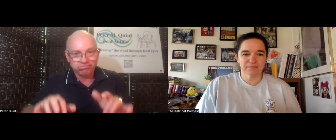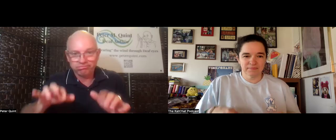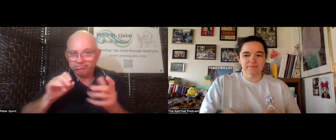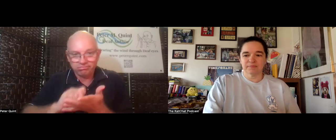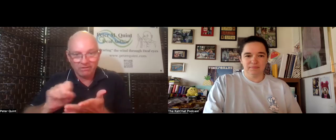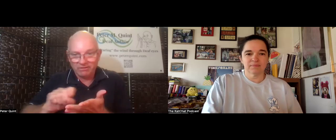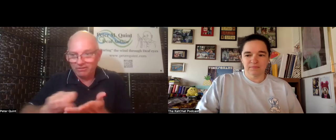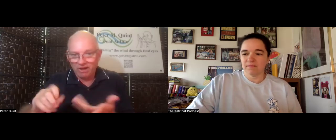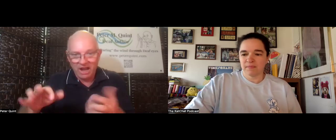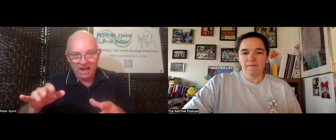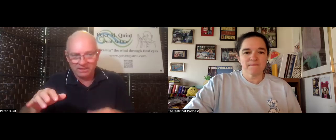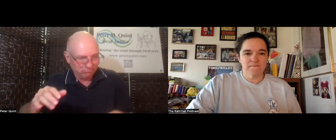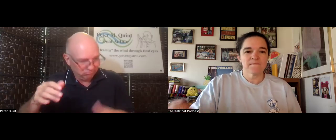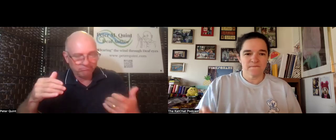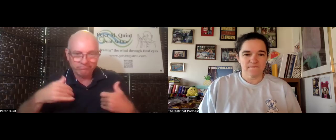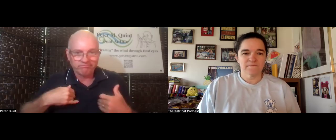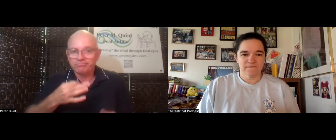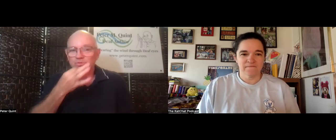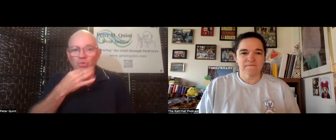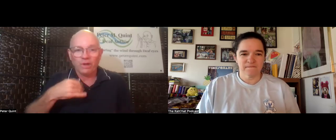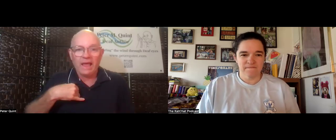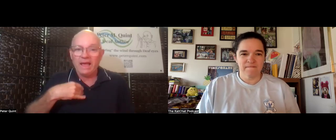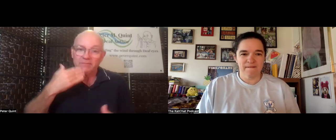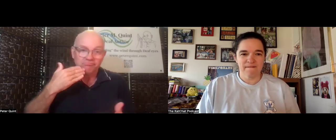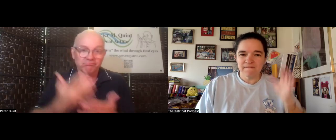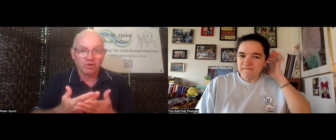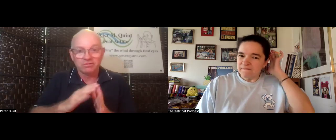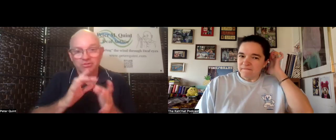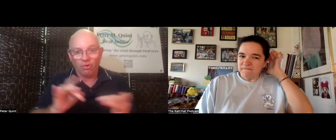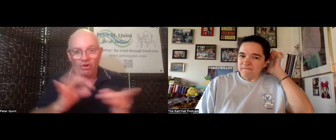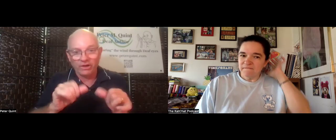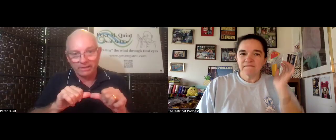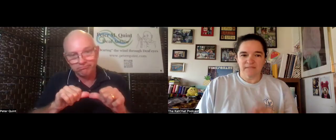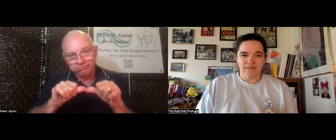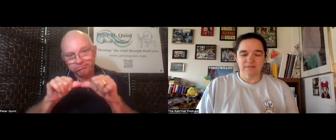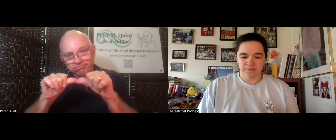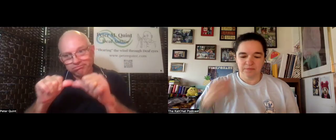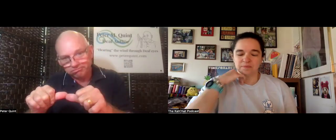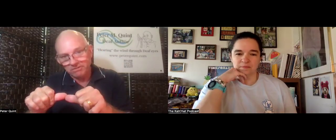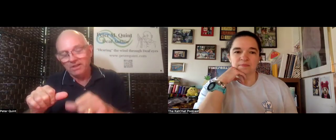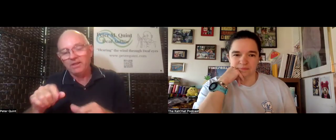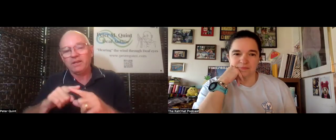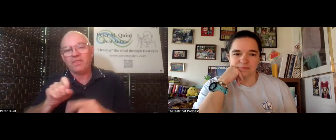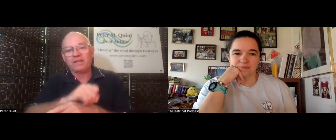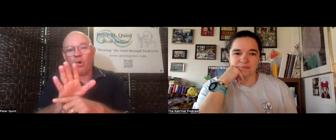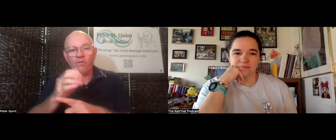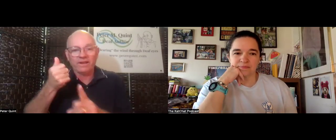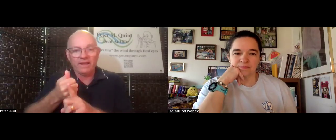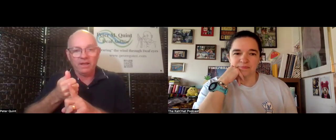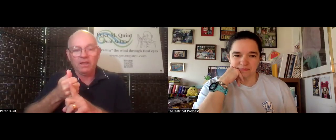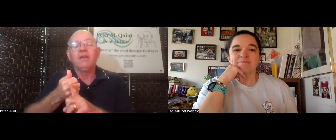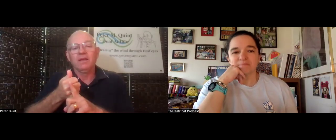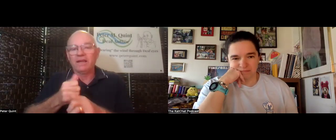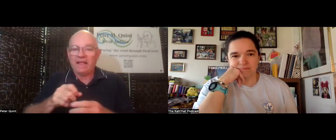writing just right. And ooh, I had good story. And then